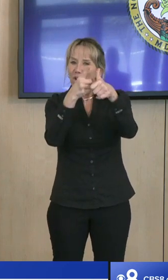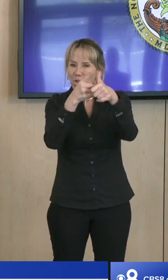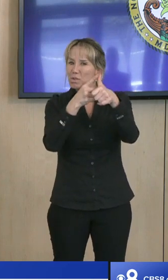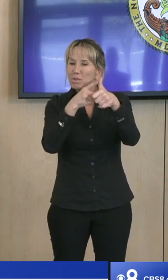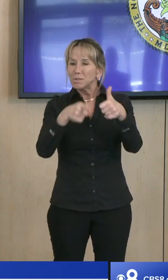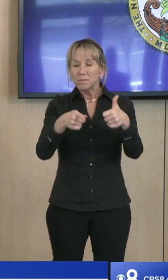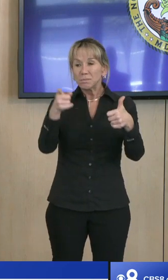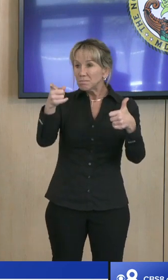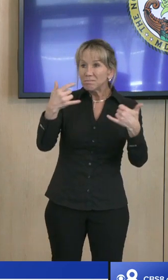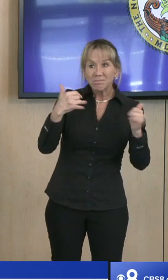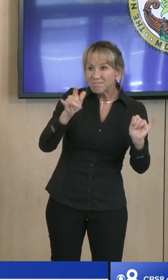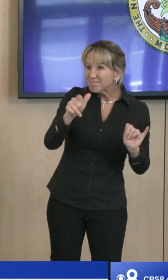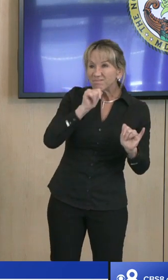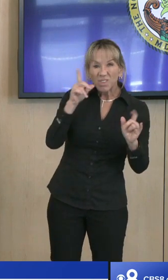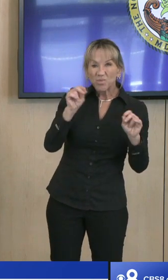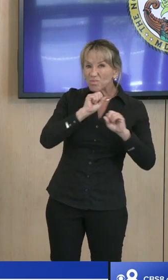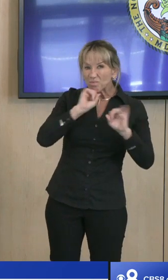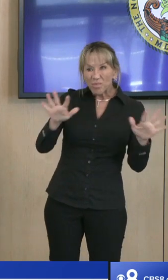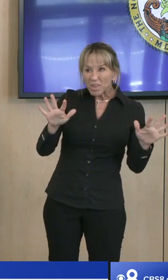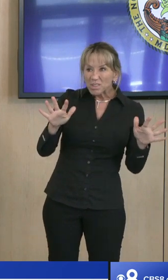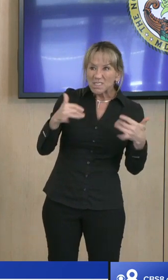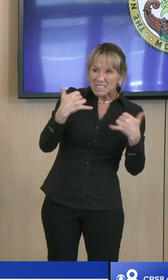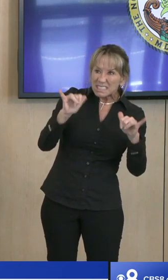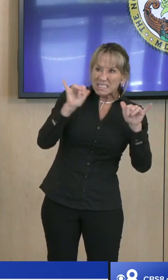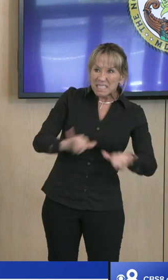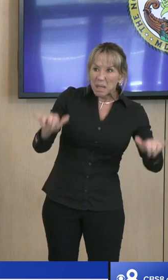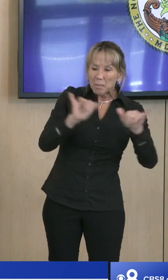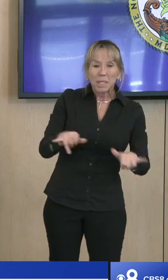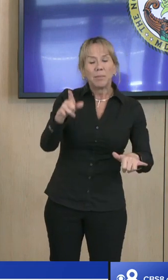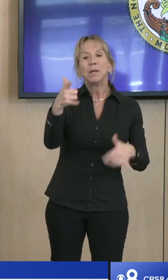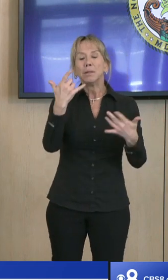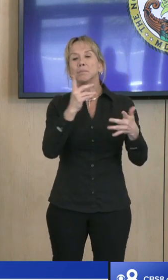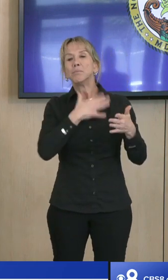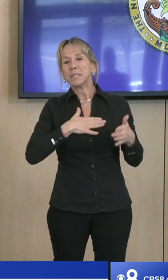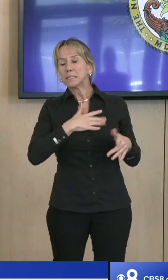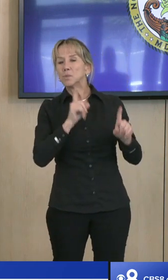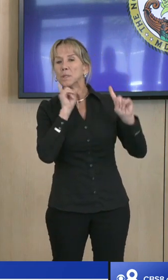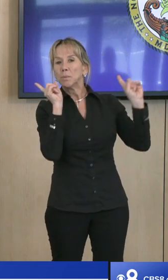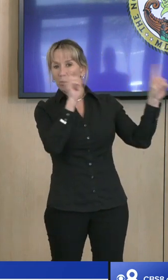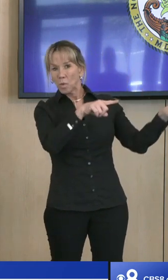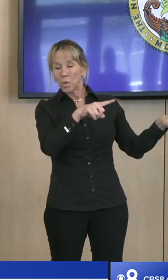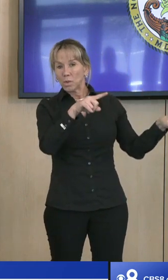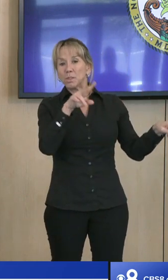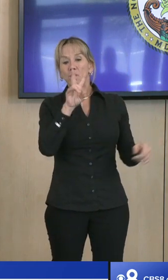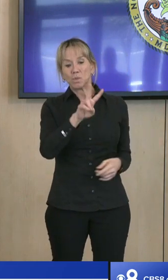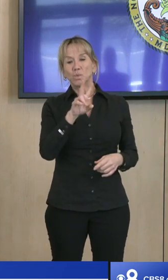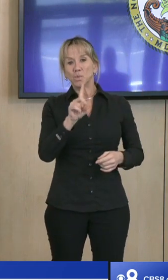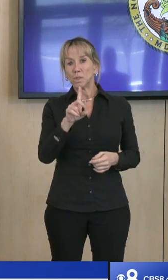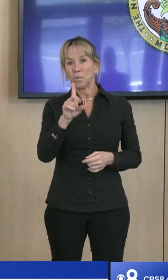that violation is not corrected, then please report actual violations of the order to